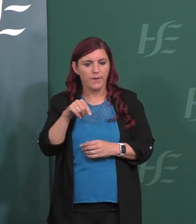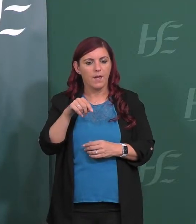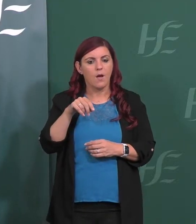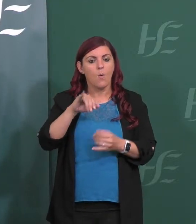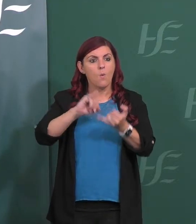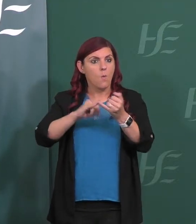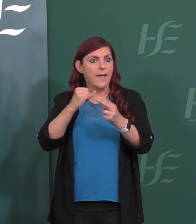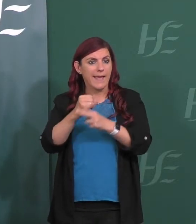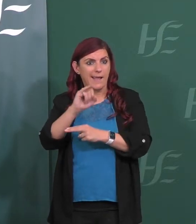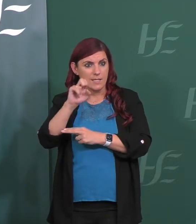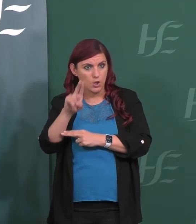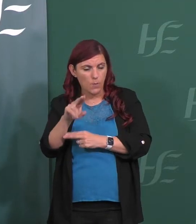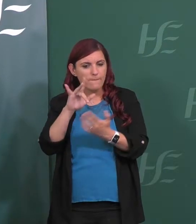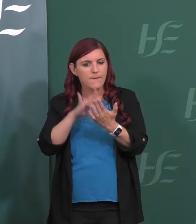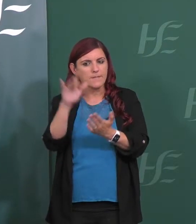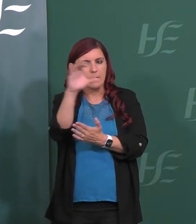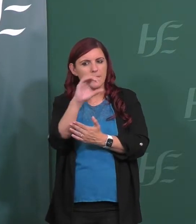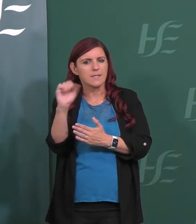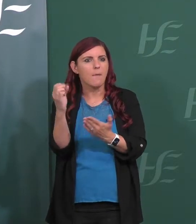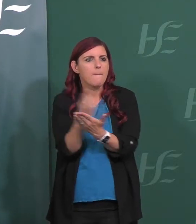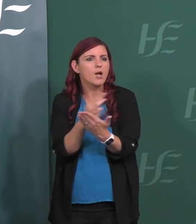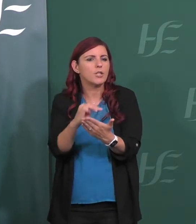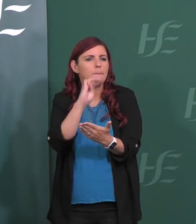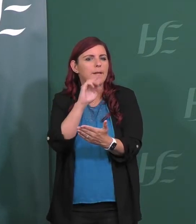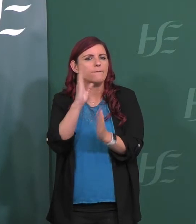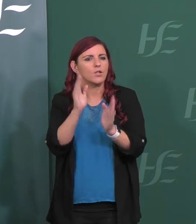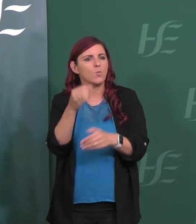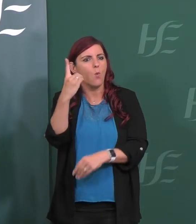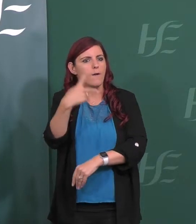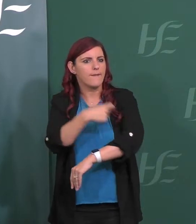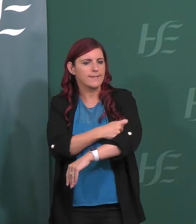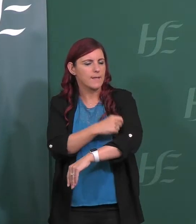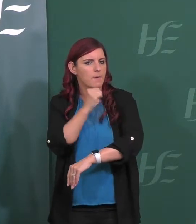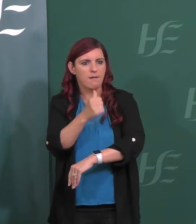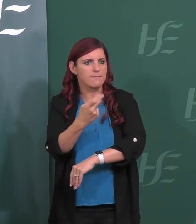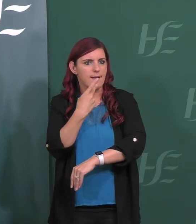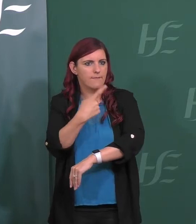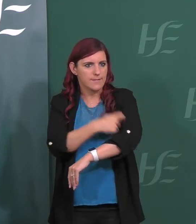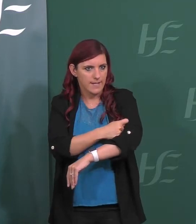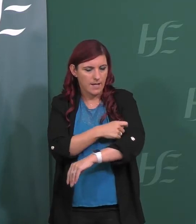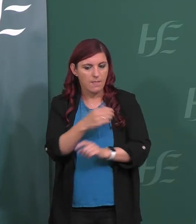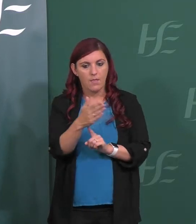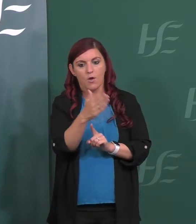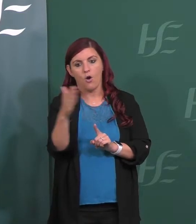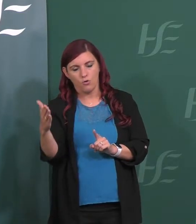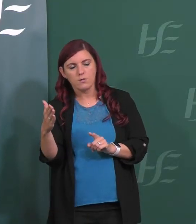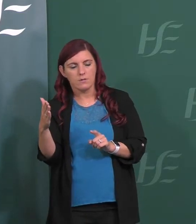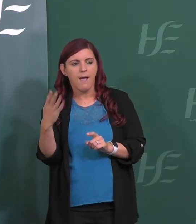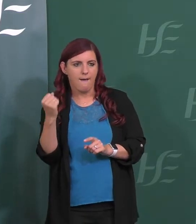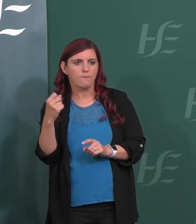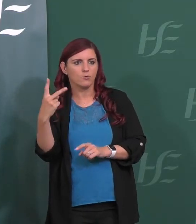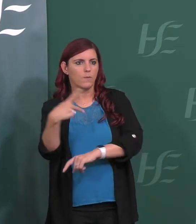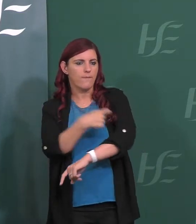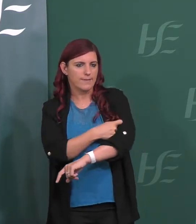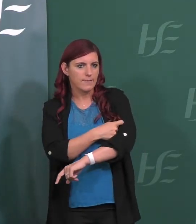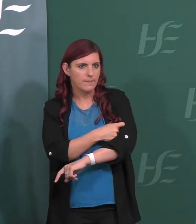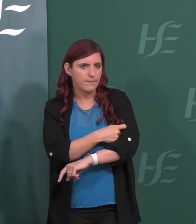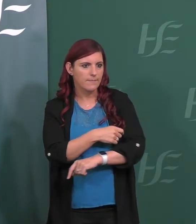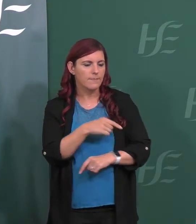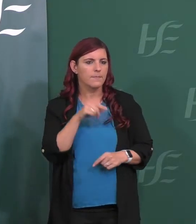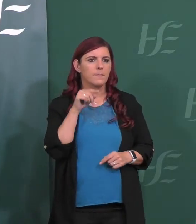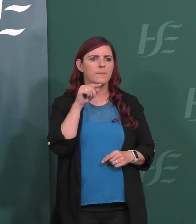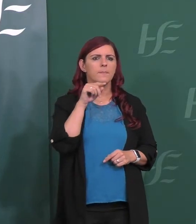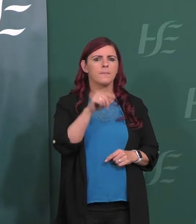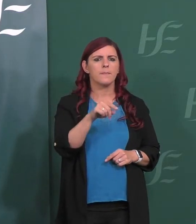15% are partially vaccinated, remaining 23% fully vaccinated. The vaccination status in